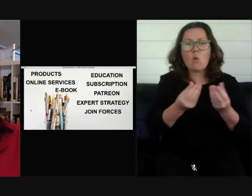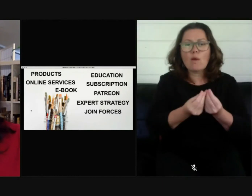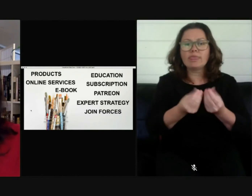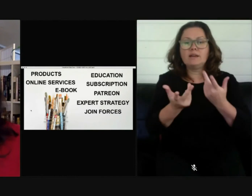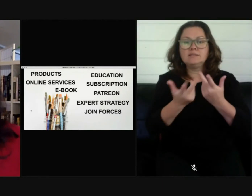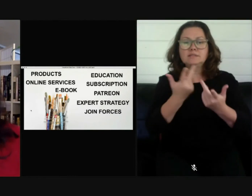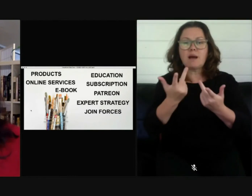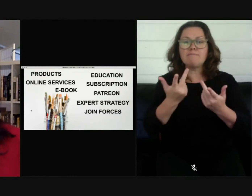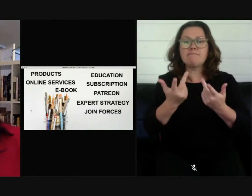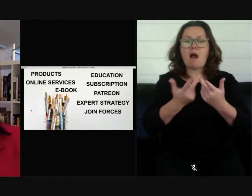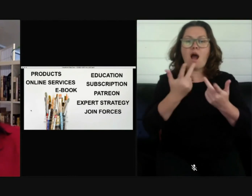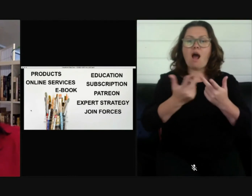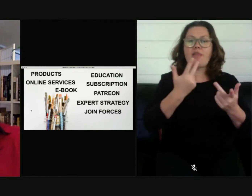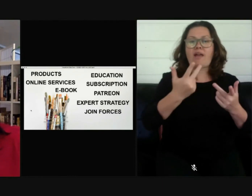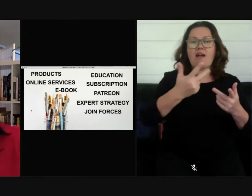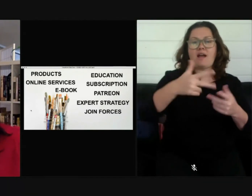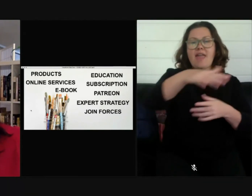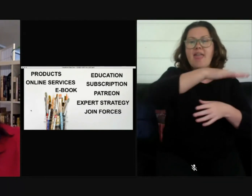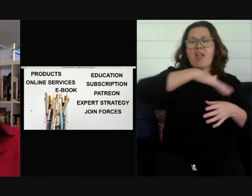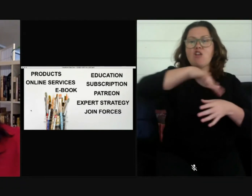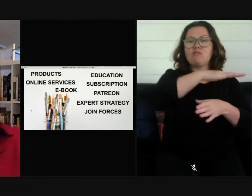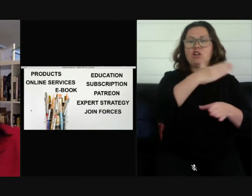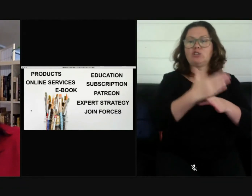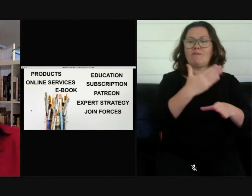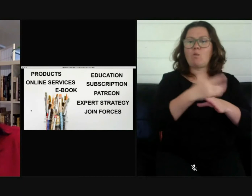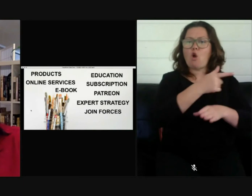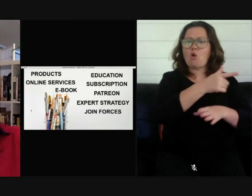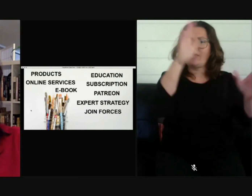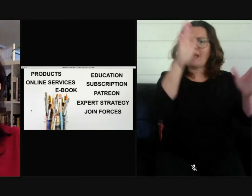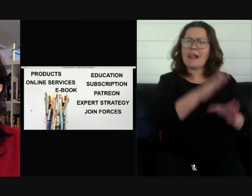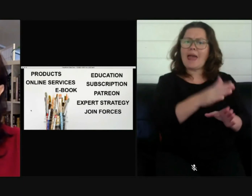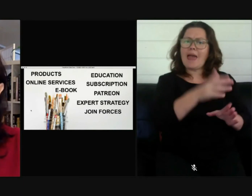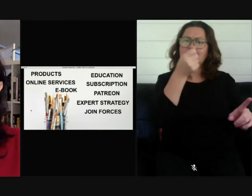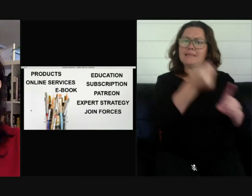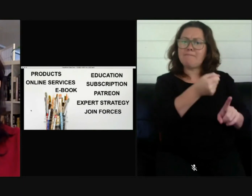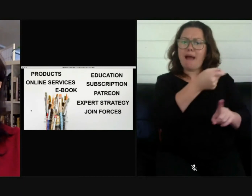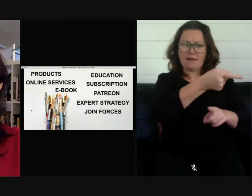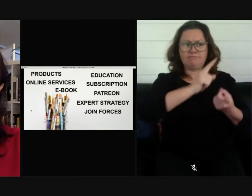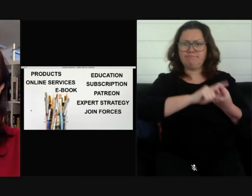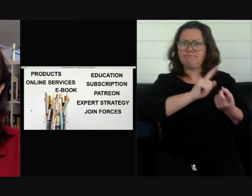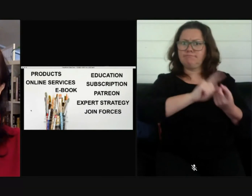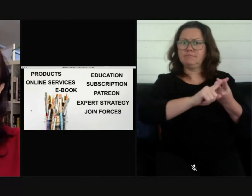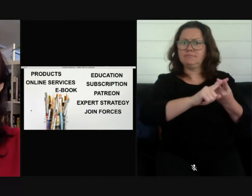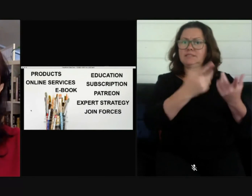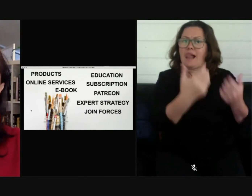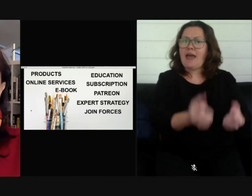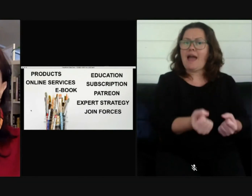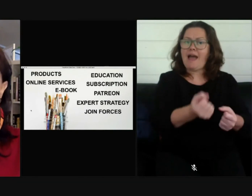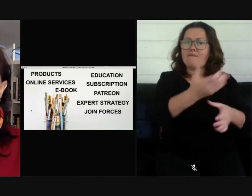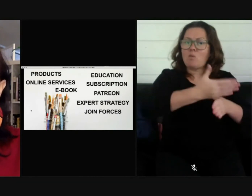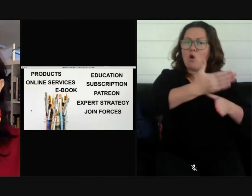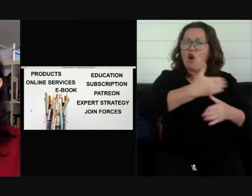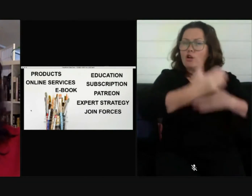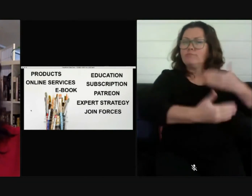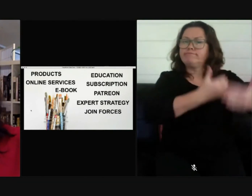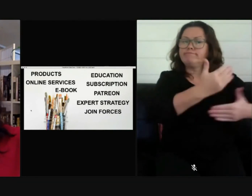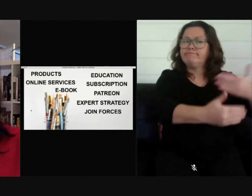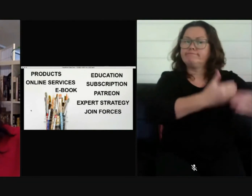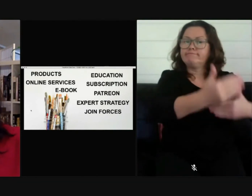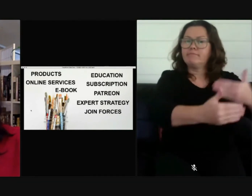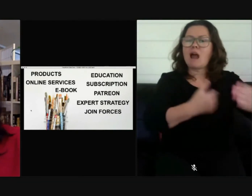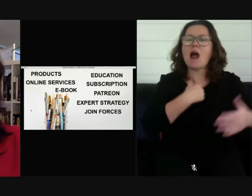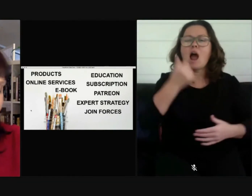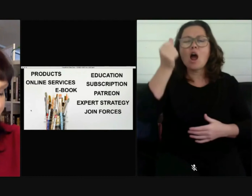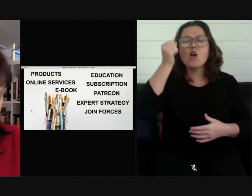are. I understand that as creative practitioners, a lot of us are existing in a bubble where everybody has been adversely affected and everybody